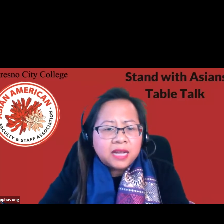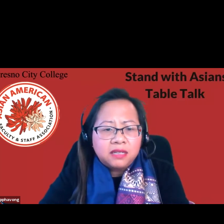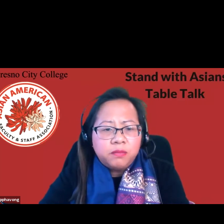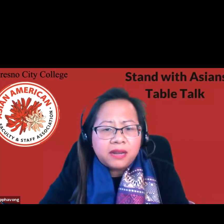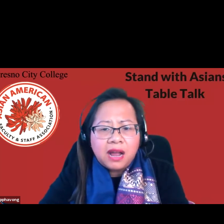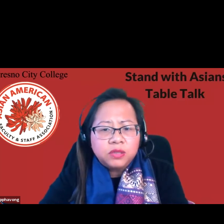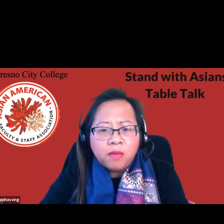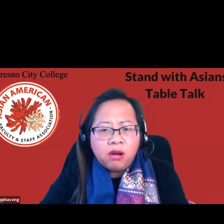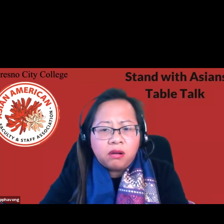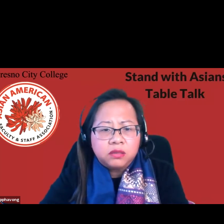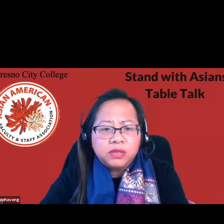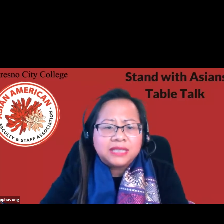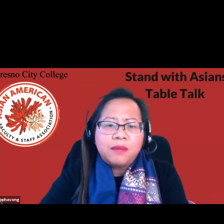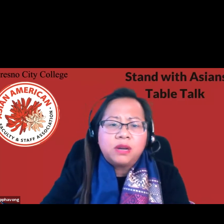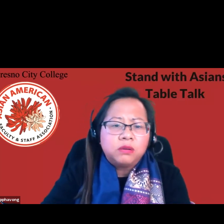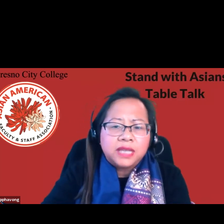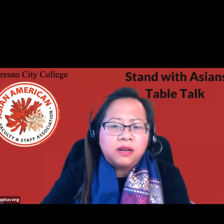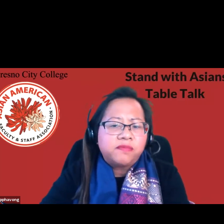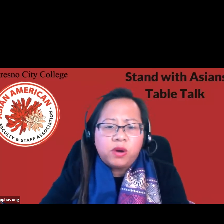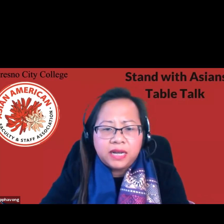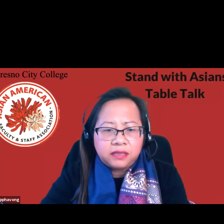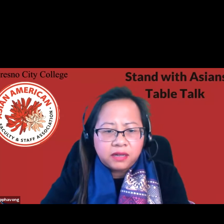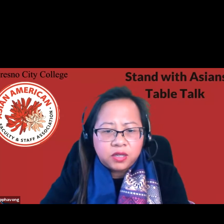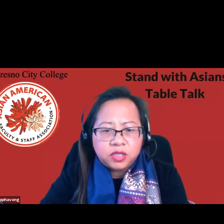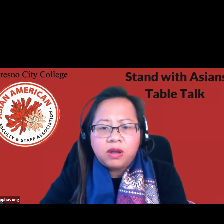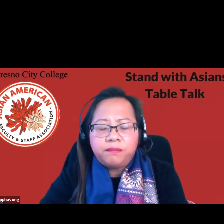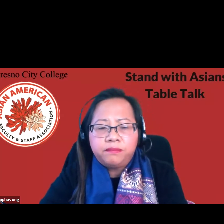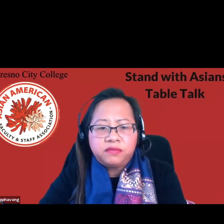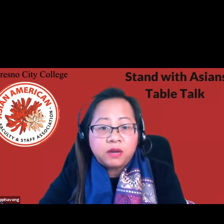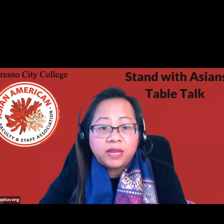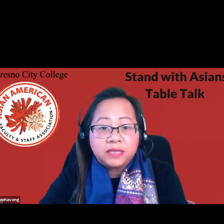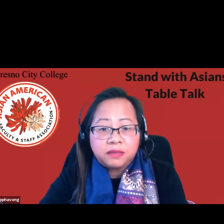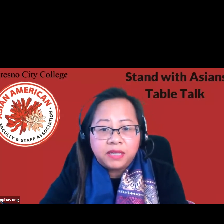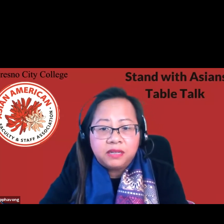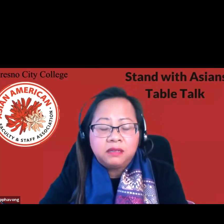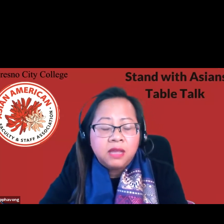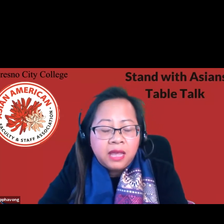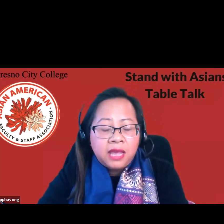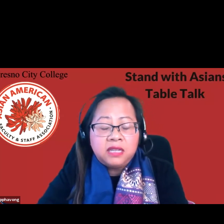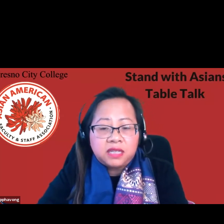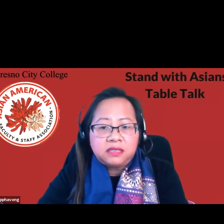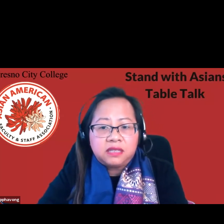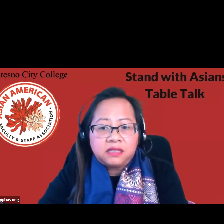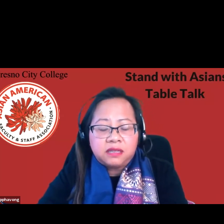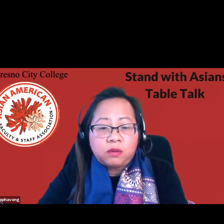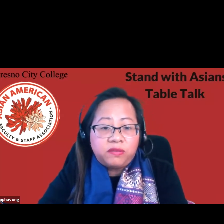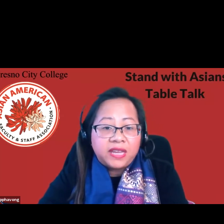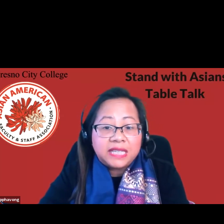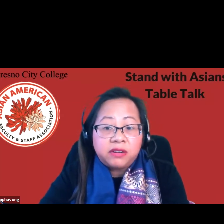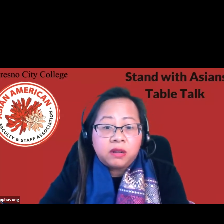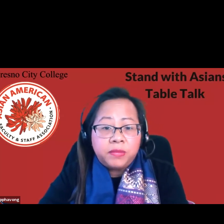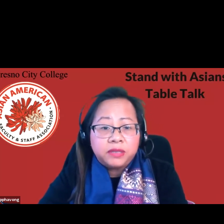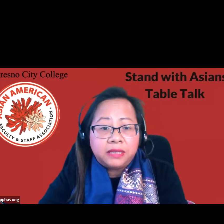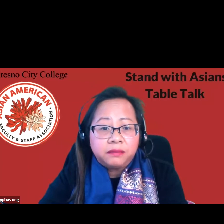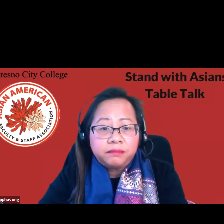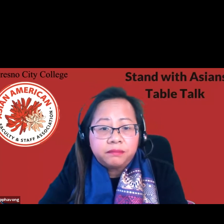take action, no matter how small, to really stand up for one another and to show up to fight racism and injustices that we face